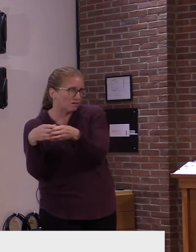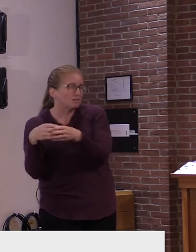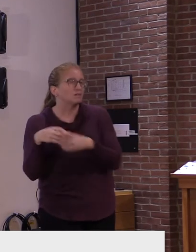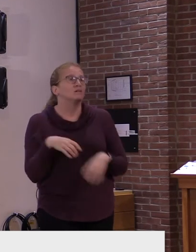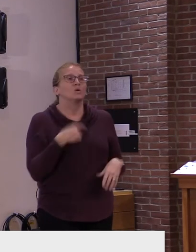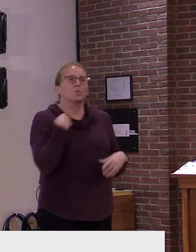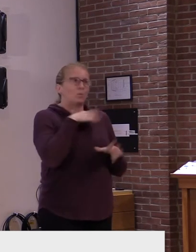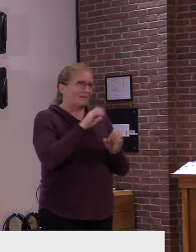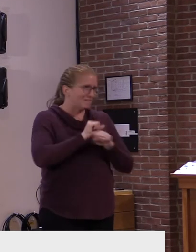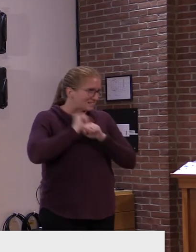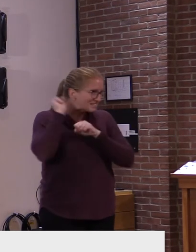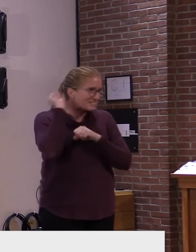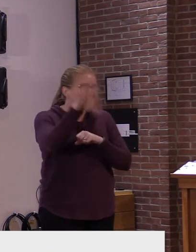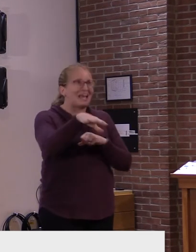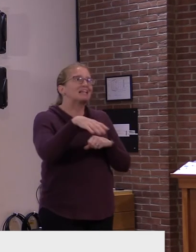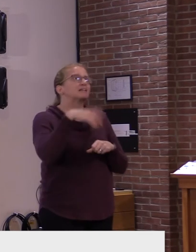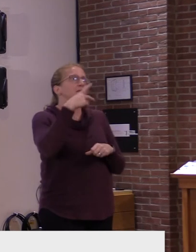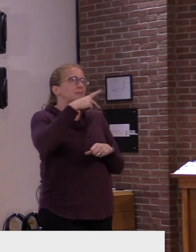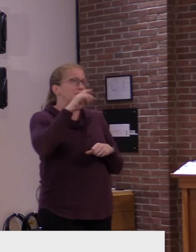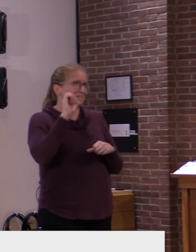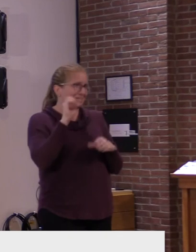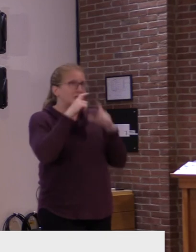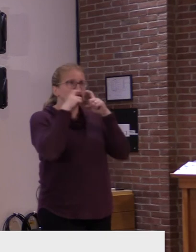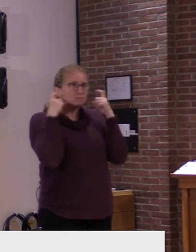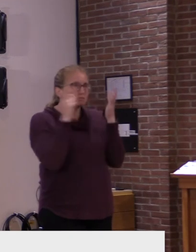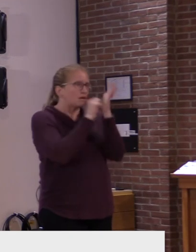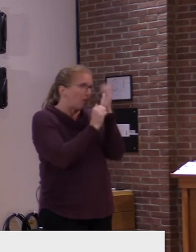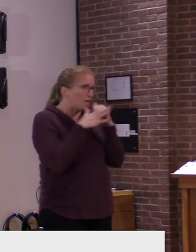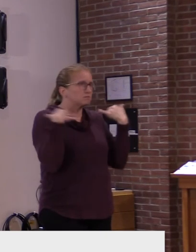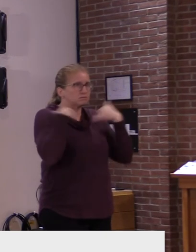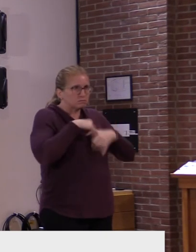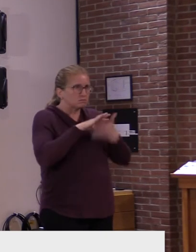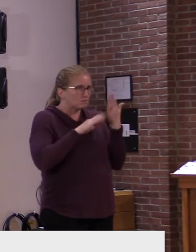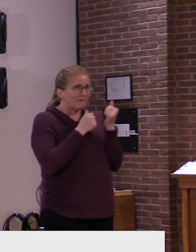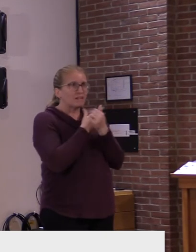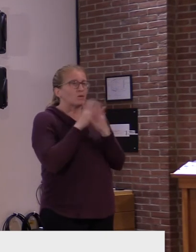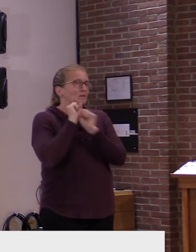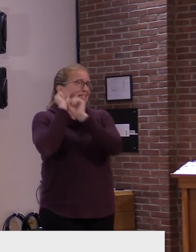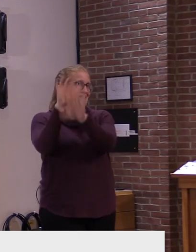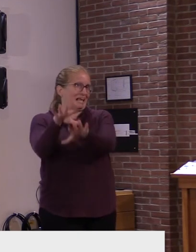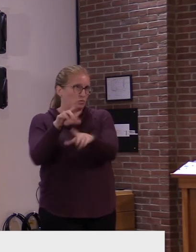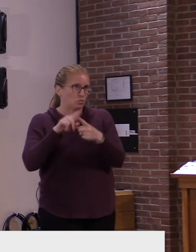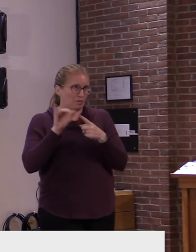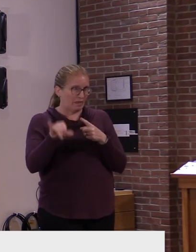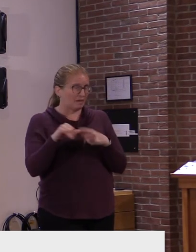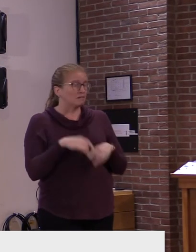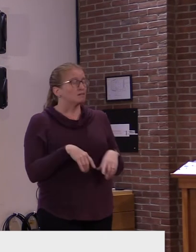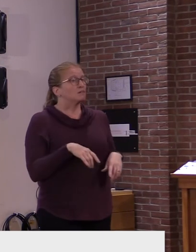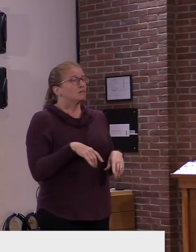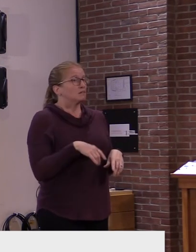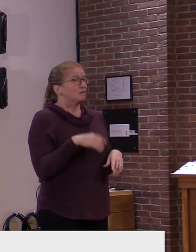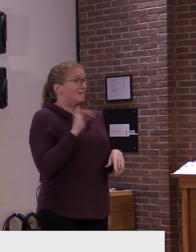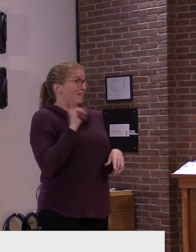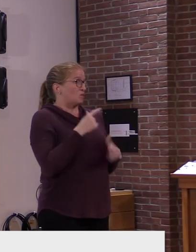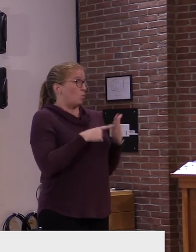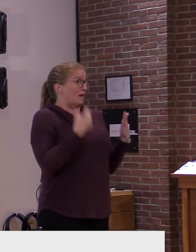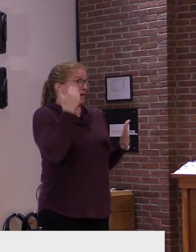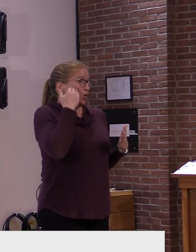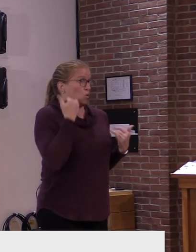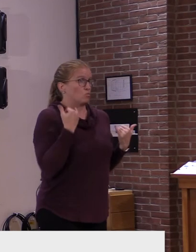that to that skilled nursing facility so um that's what i know right now i know that uh